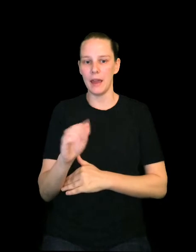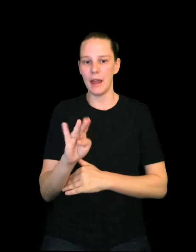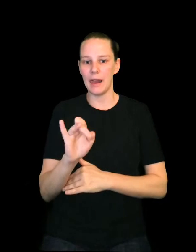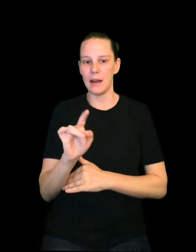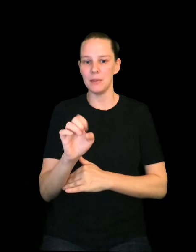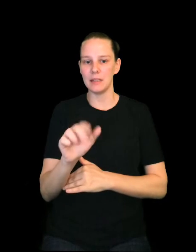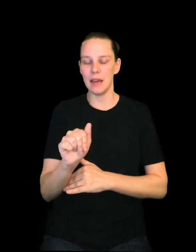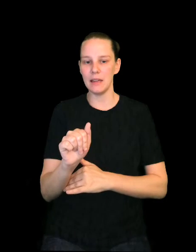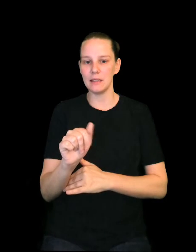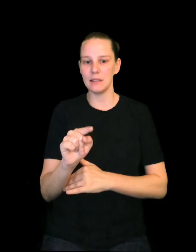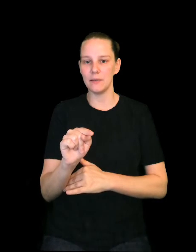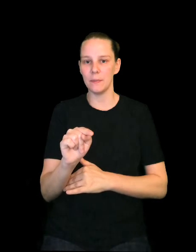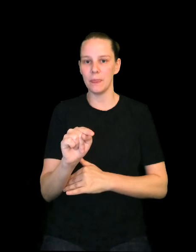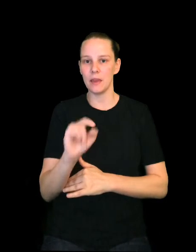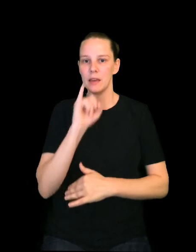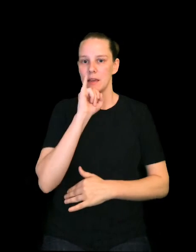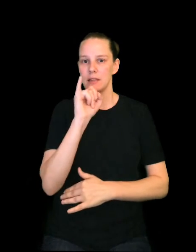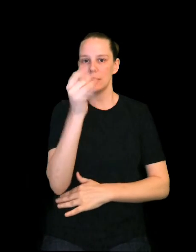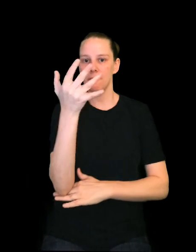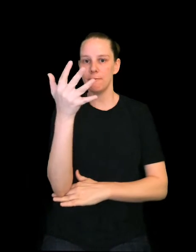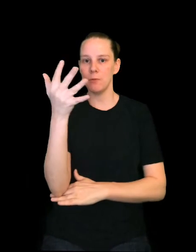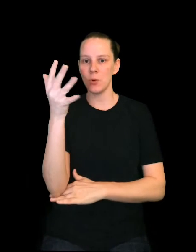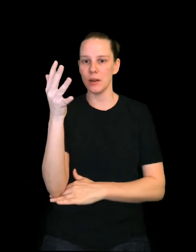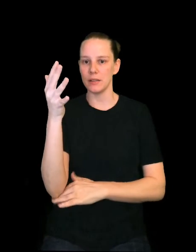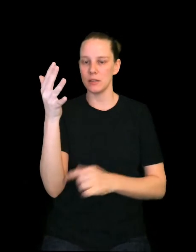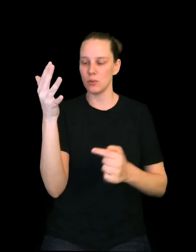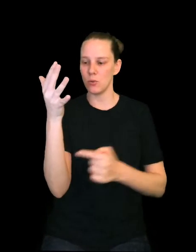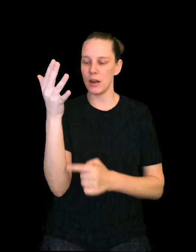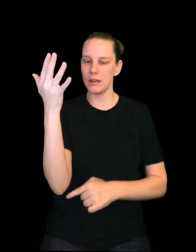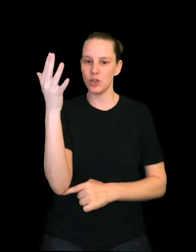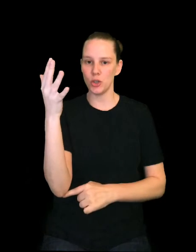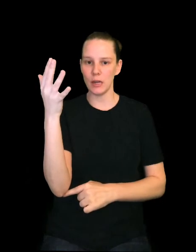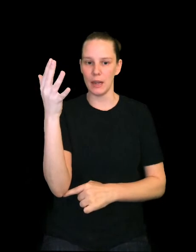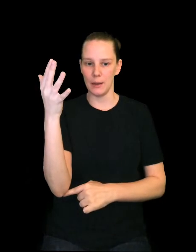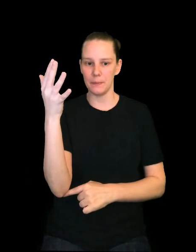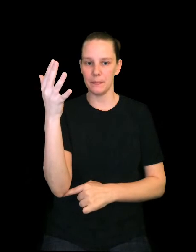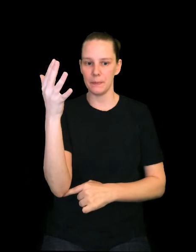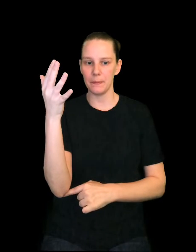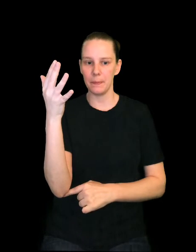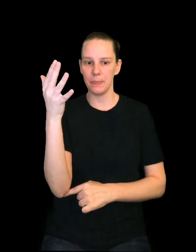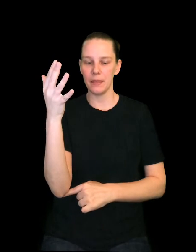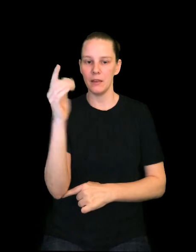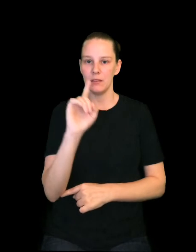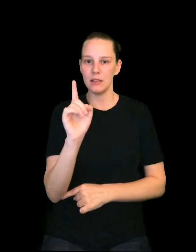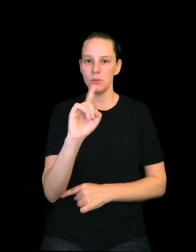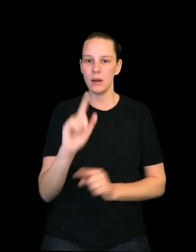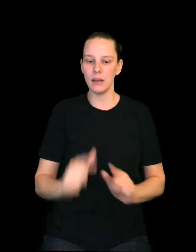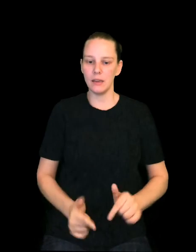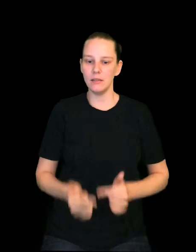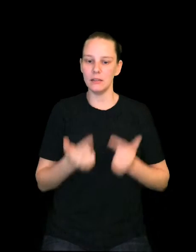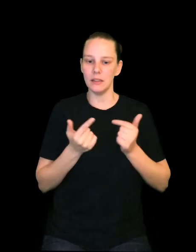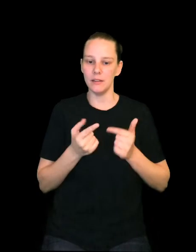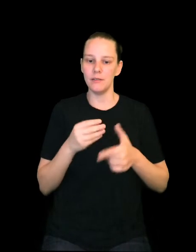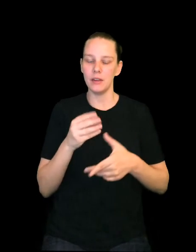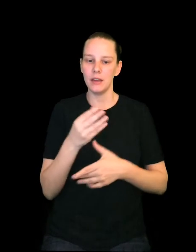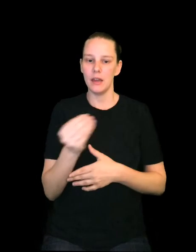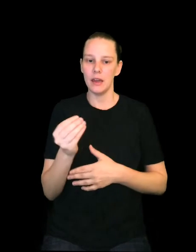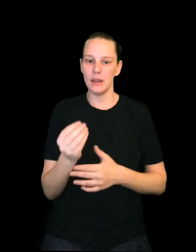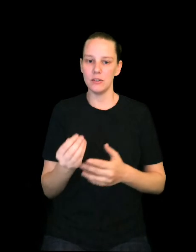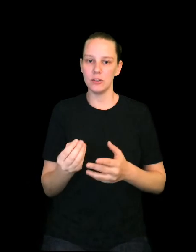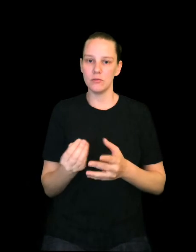of a habitat is the forest or a tree. That's where it can